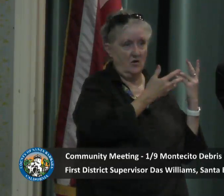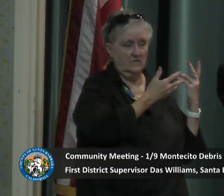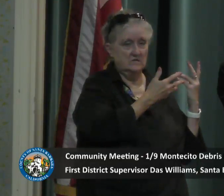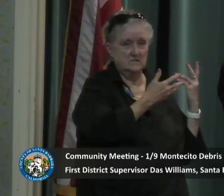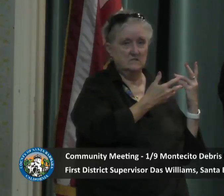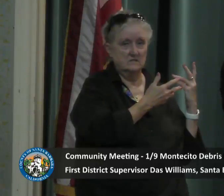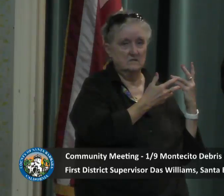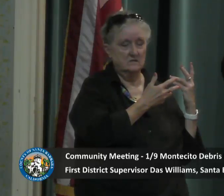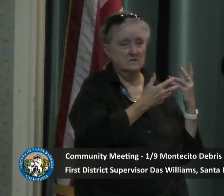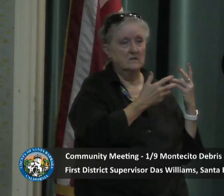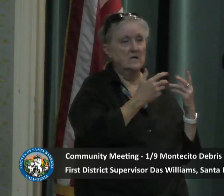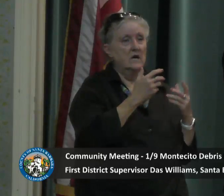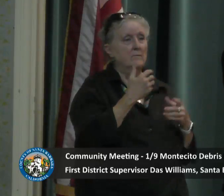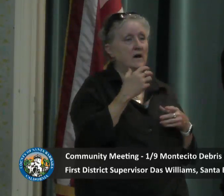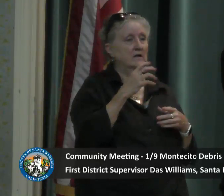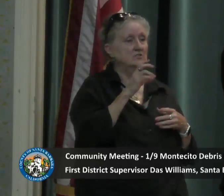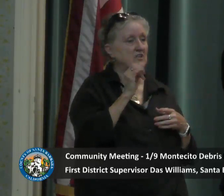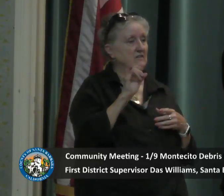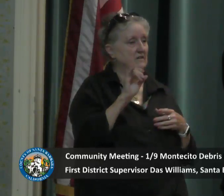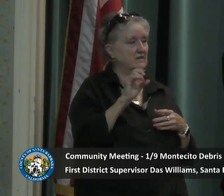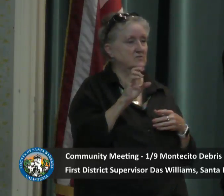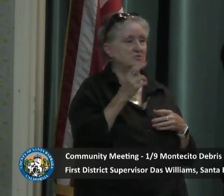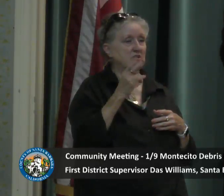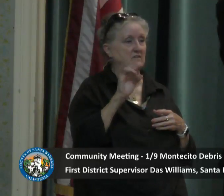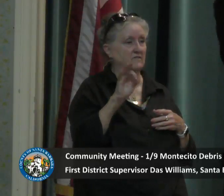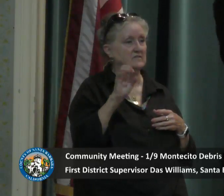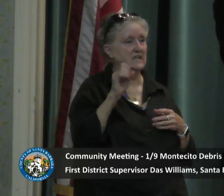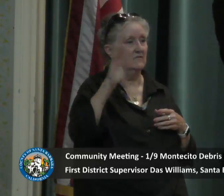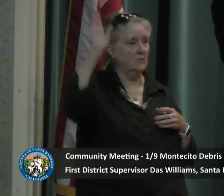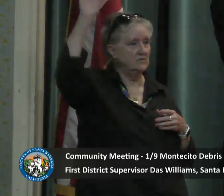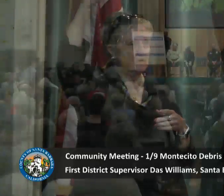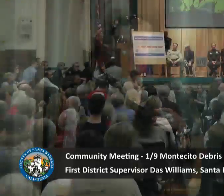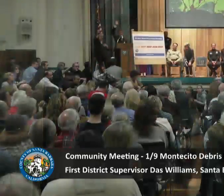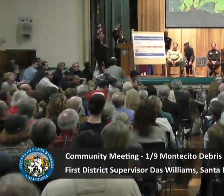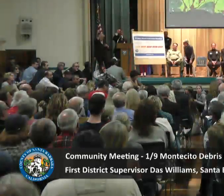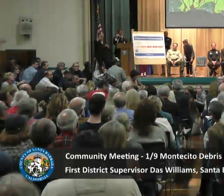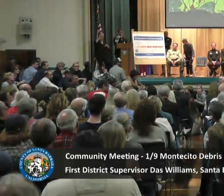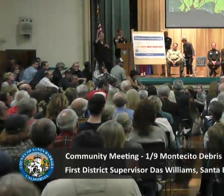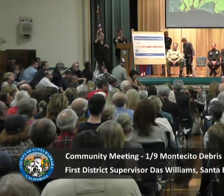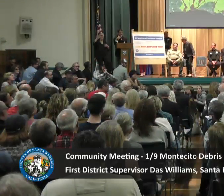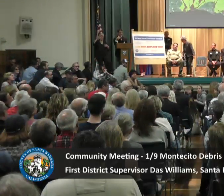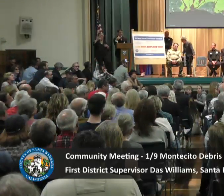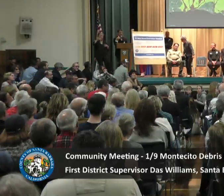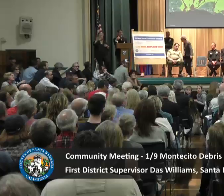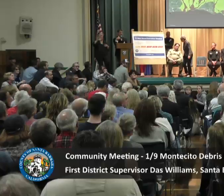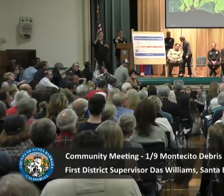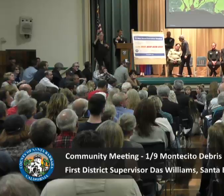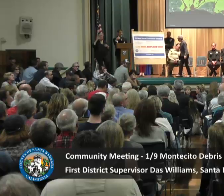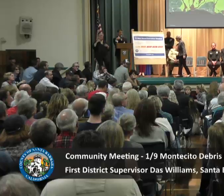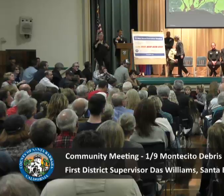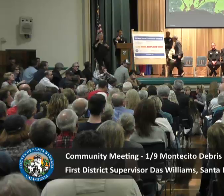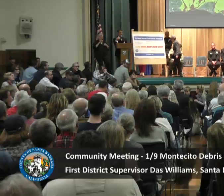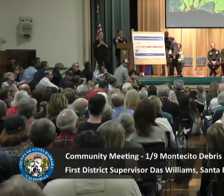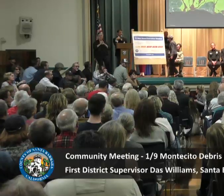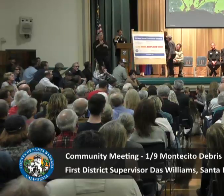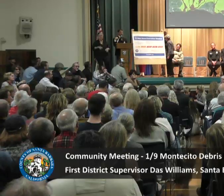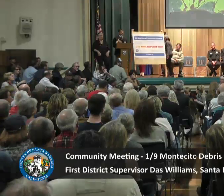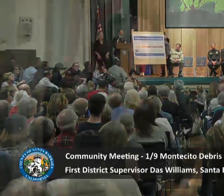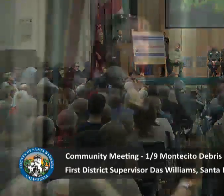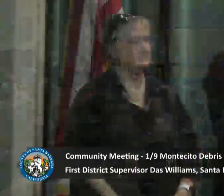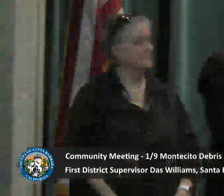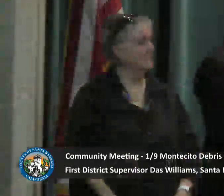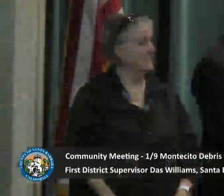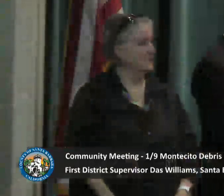know. My chief of staff is right here. Raise your hand, Darcel, because we're working on that.